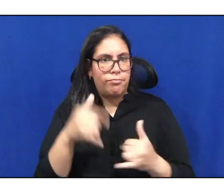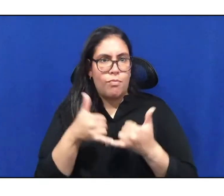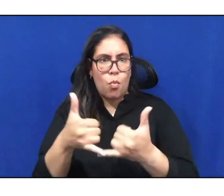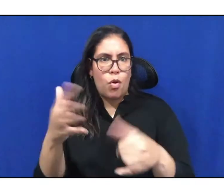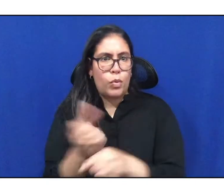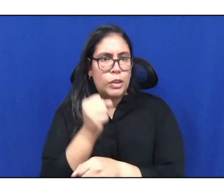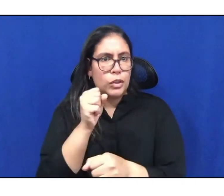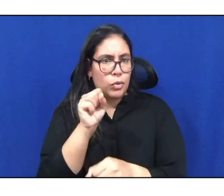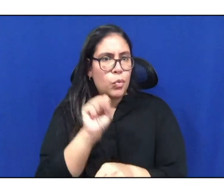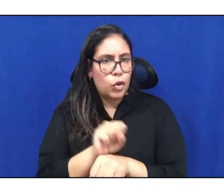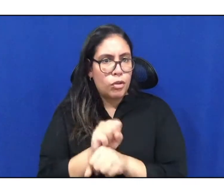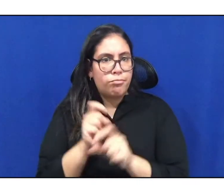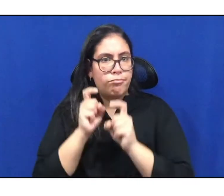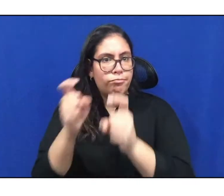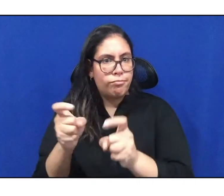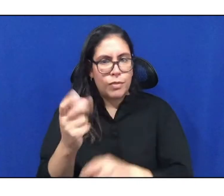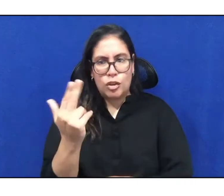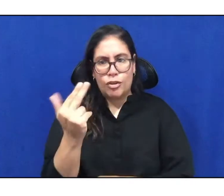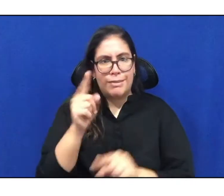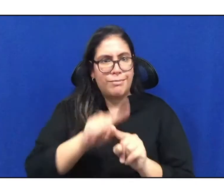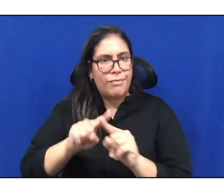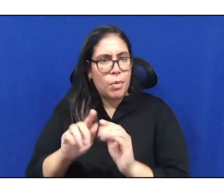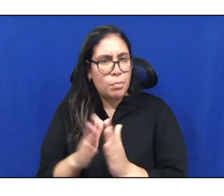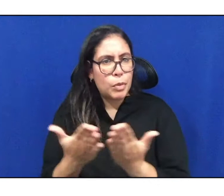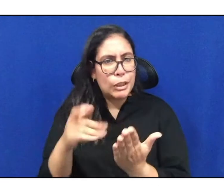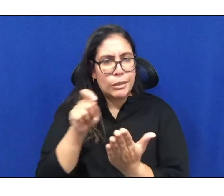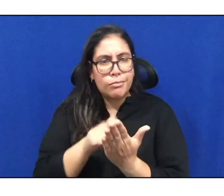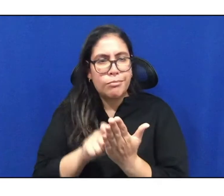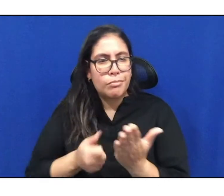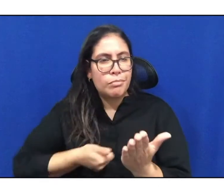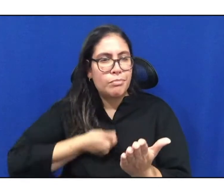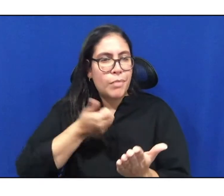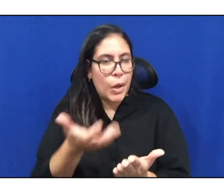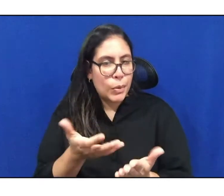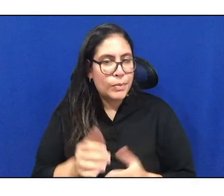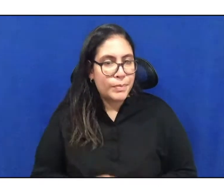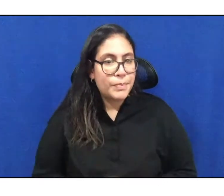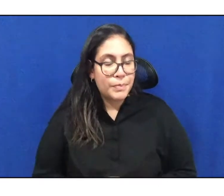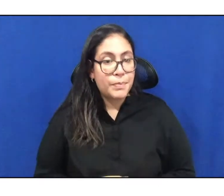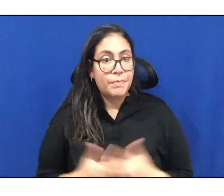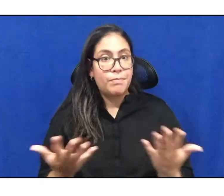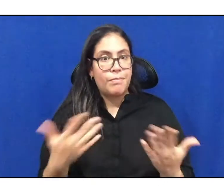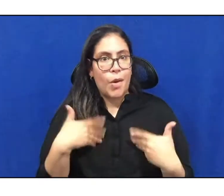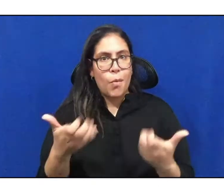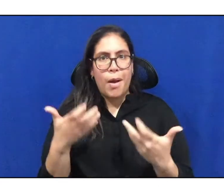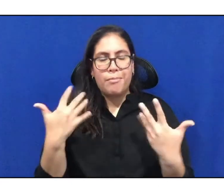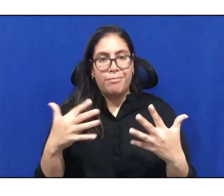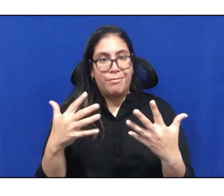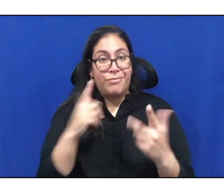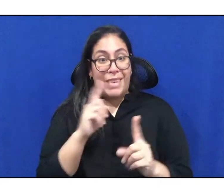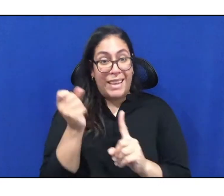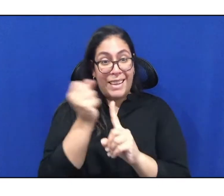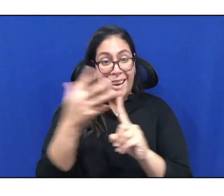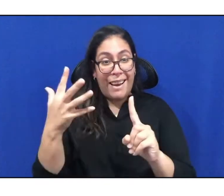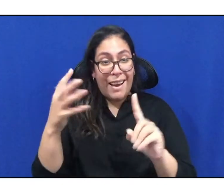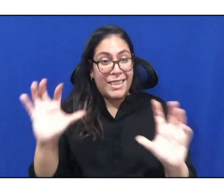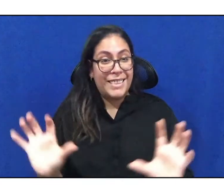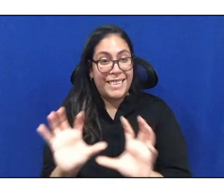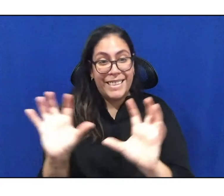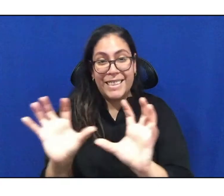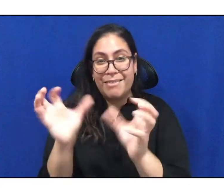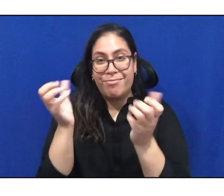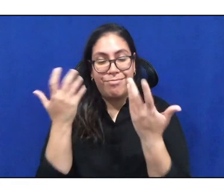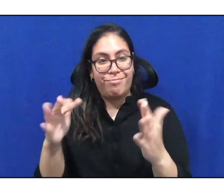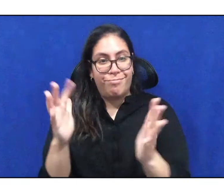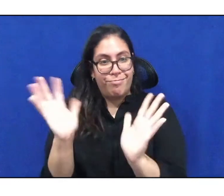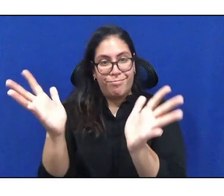of poetry and prose. So much more I could say about both of them, but I will simply welcome them. Crystal and Kevin, we are so glad to have you with us